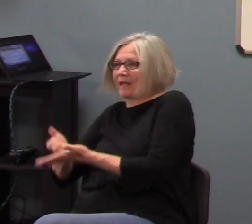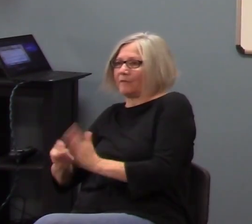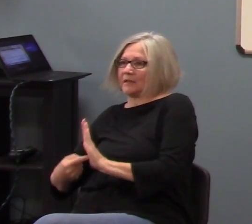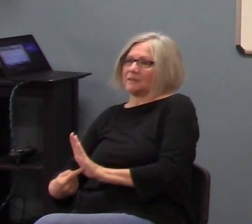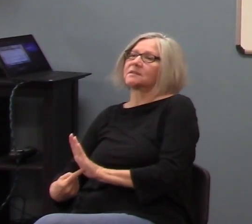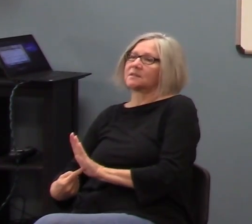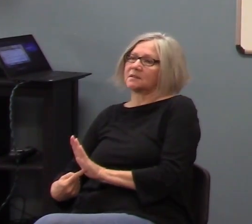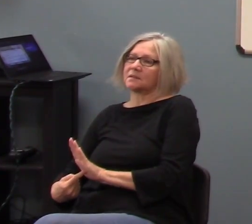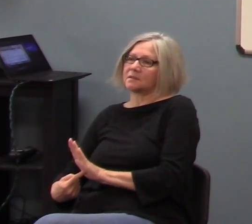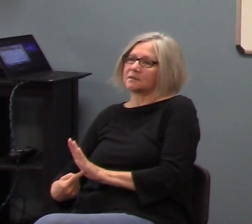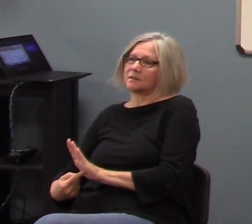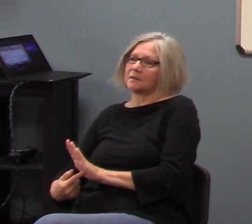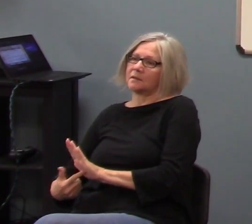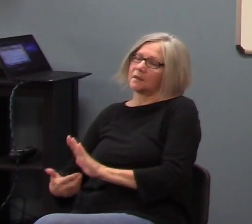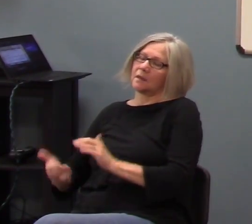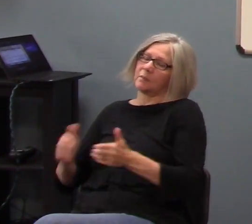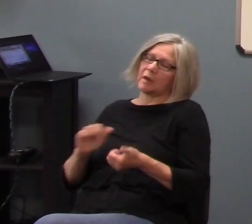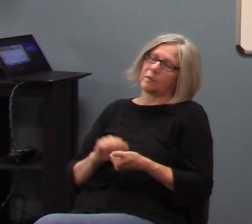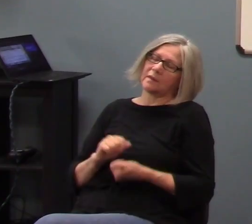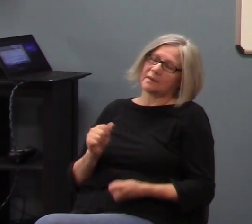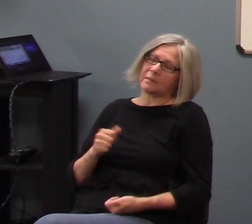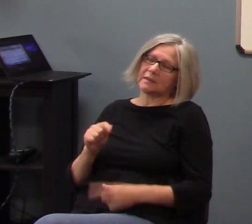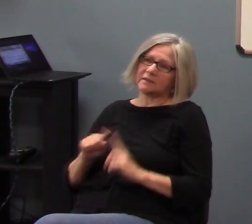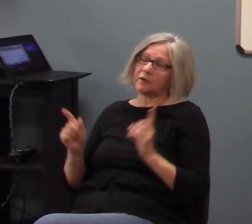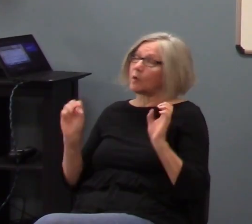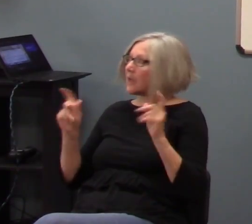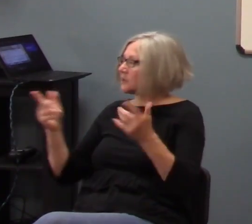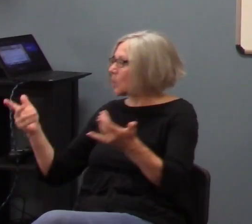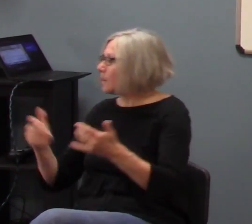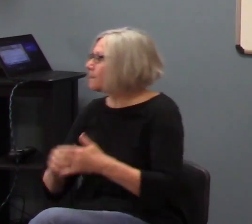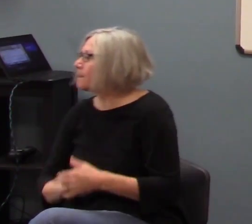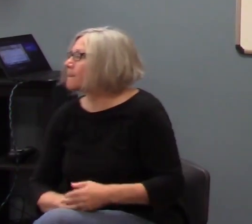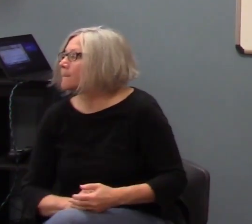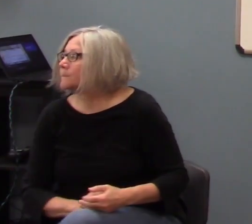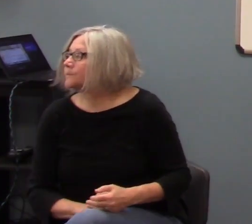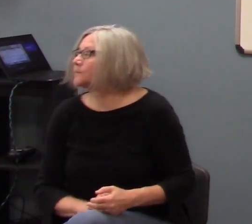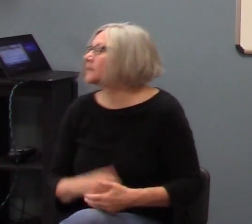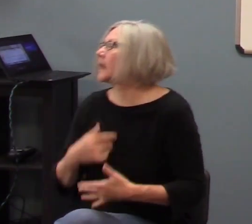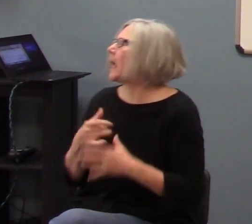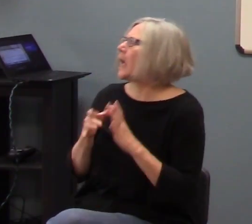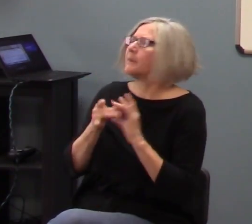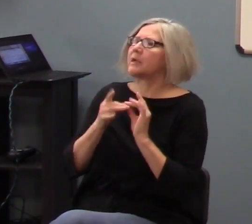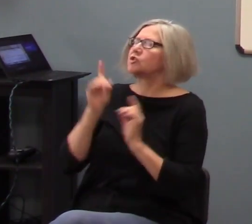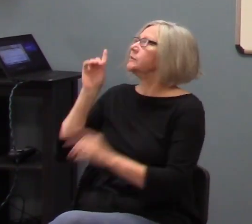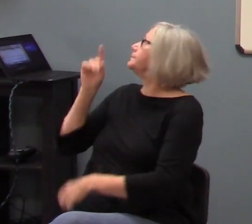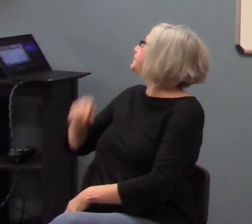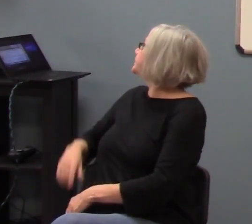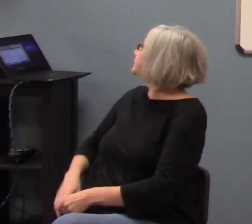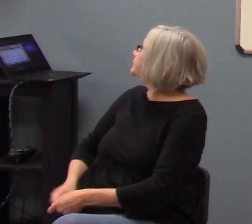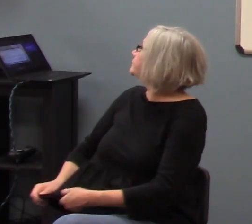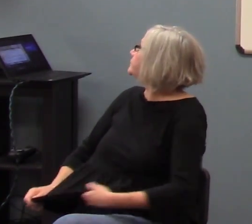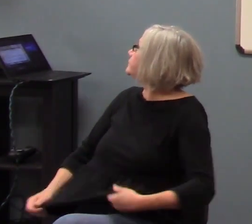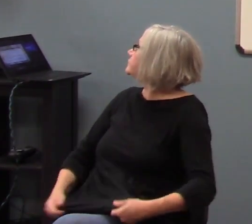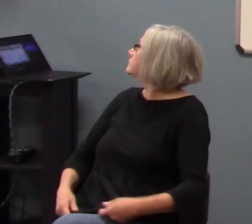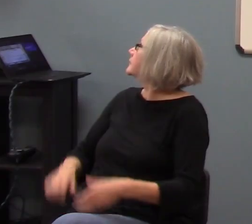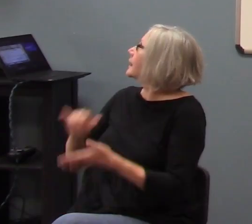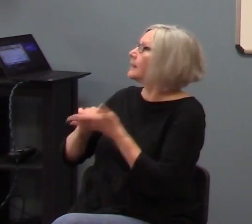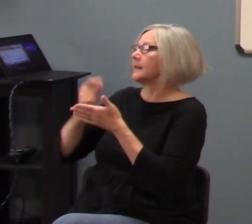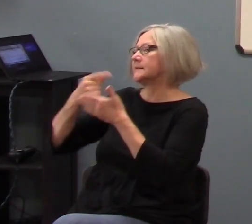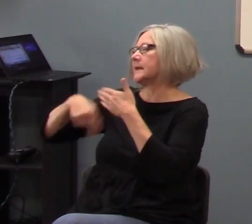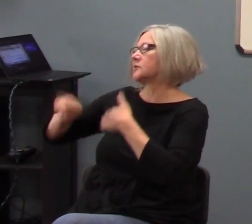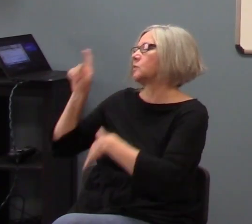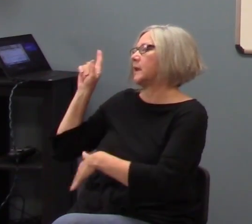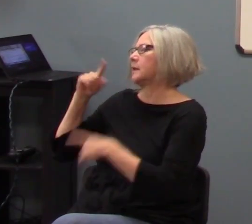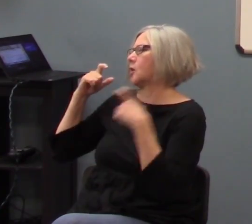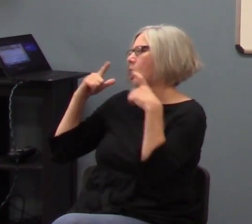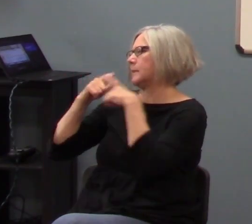says versus something else, okay? So I mentioned this, irreducibly complex systems, that's next week, and